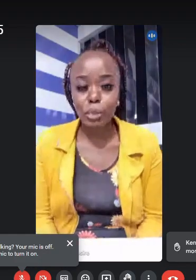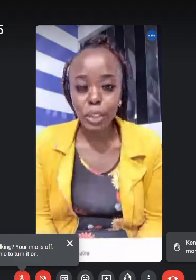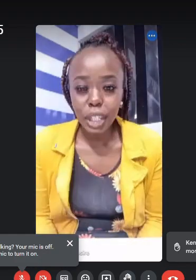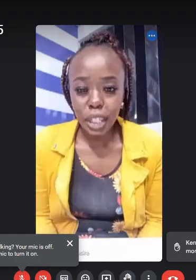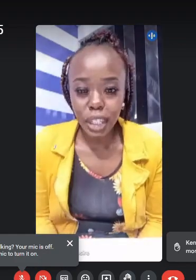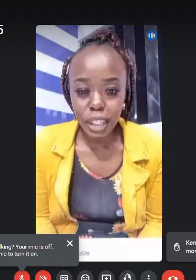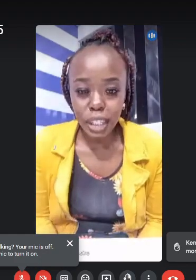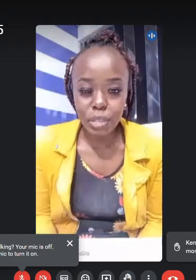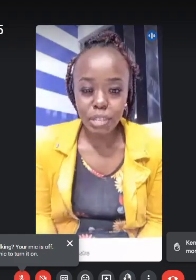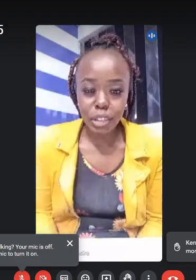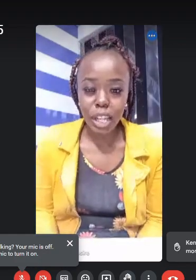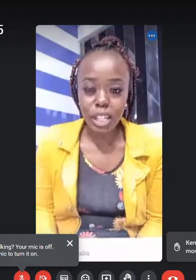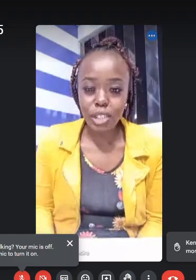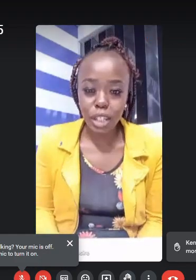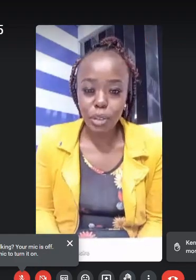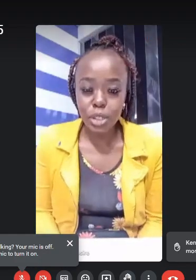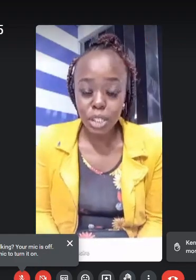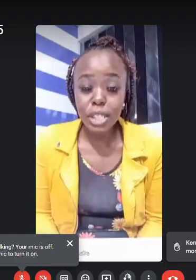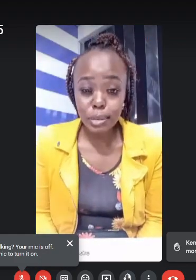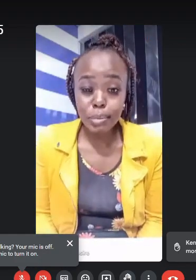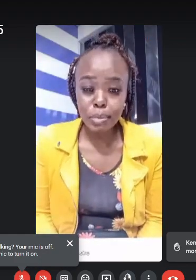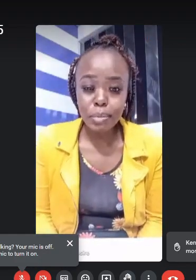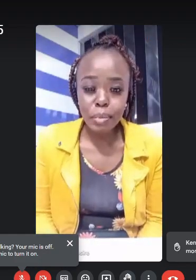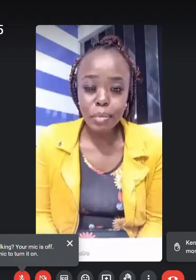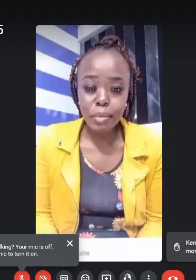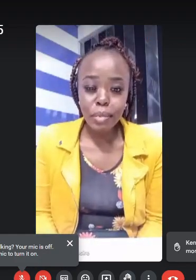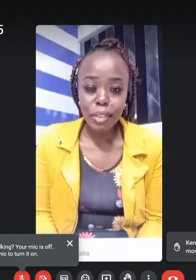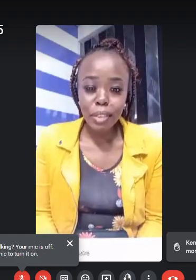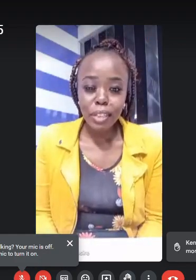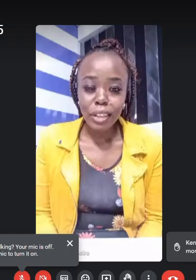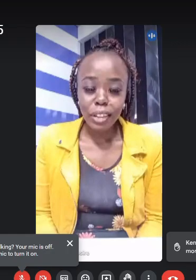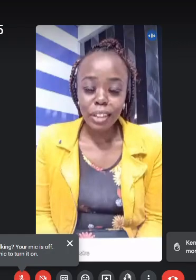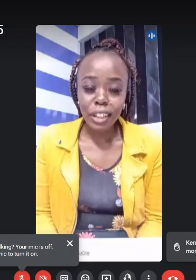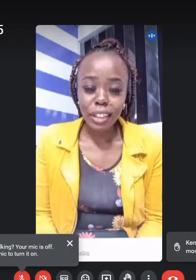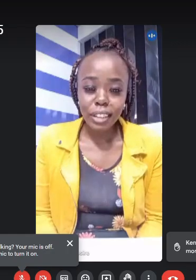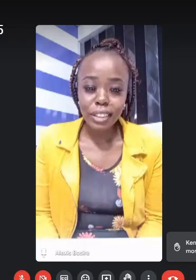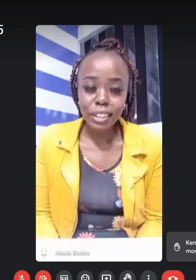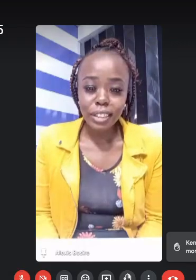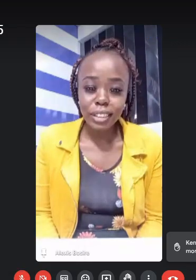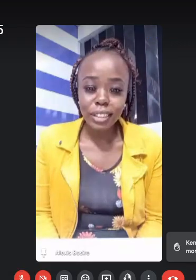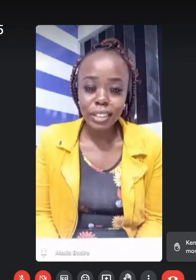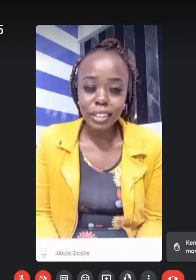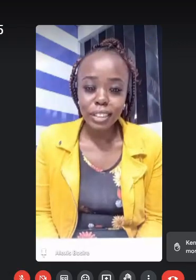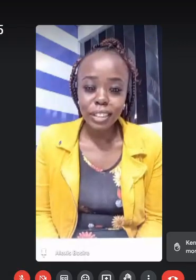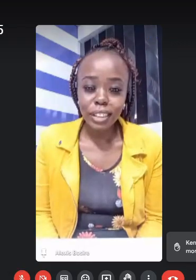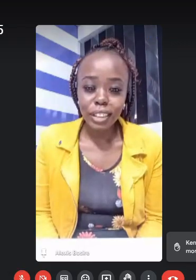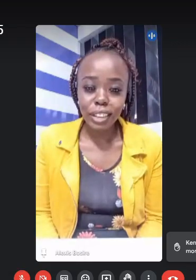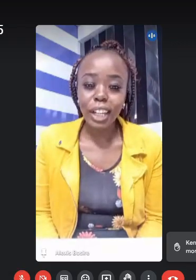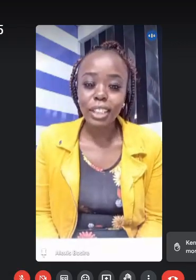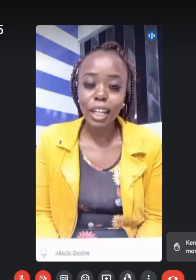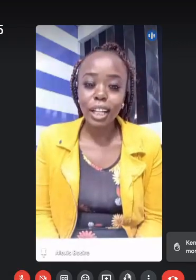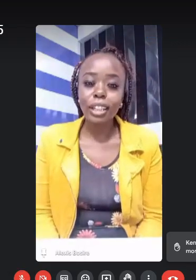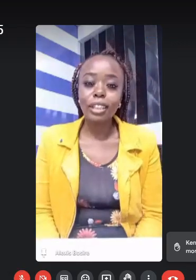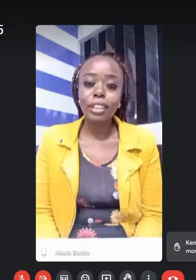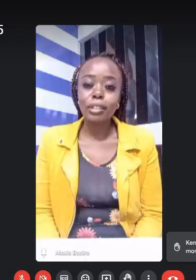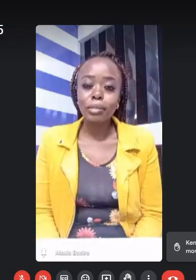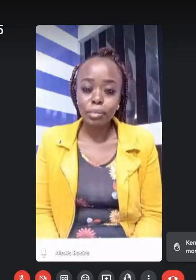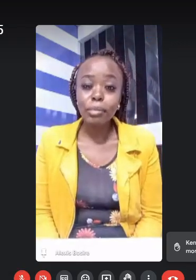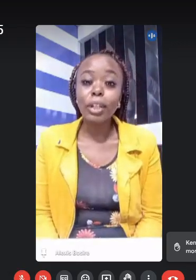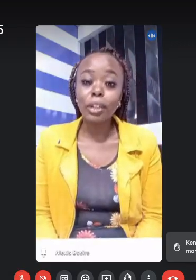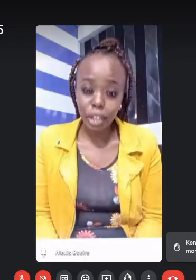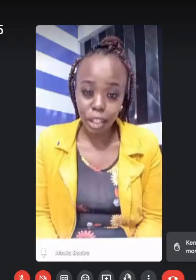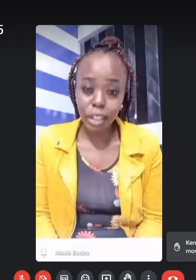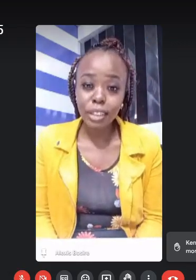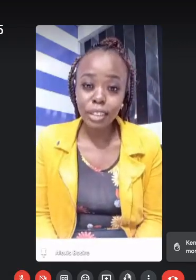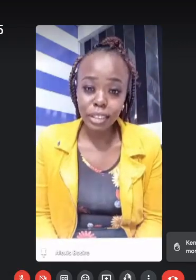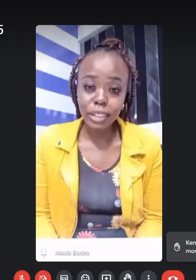more. Let me find. You are a bit fast. Okay. I think you can, All right. because we are learning. Try to